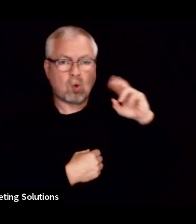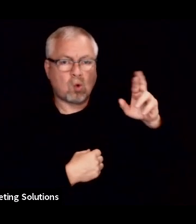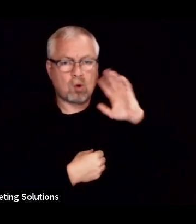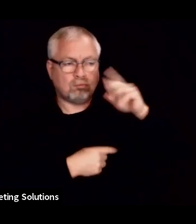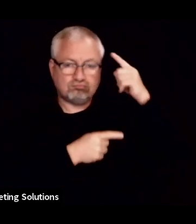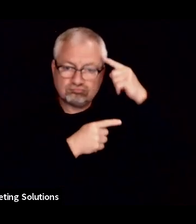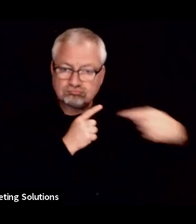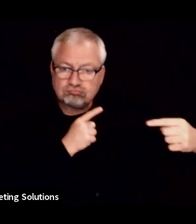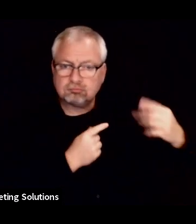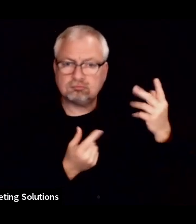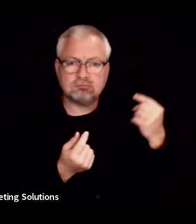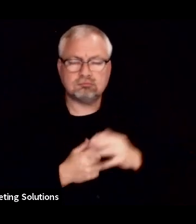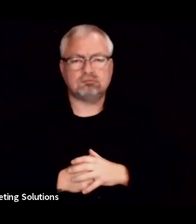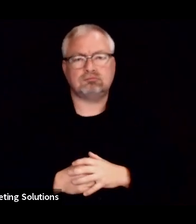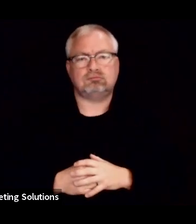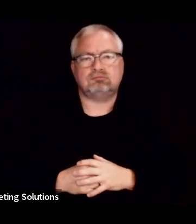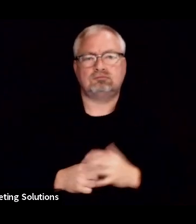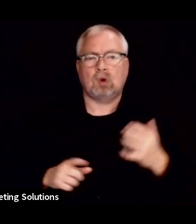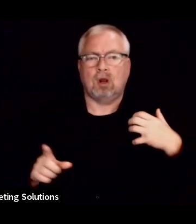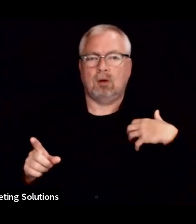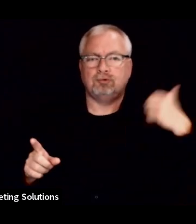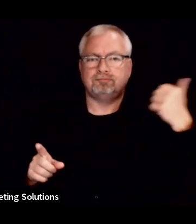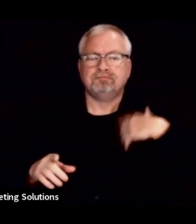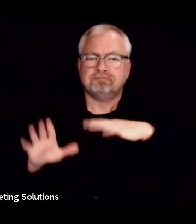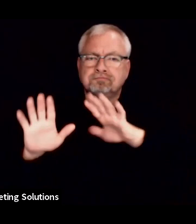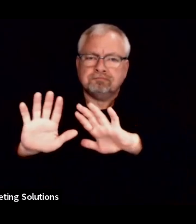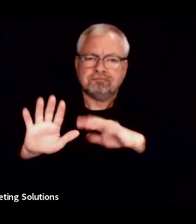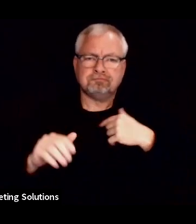well, we've always looked to that as